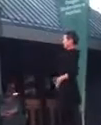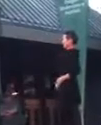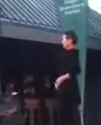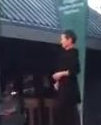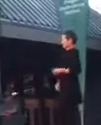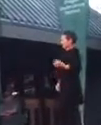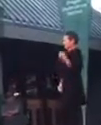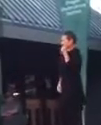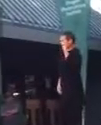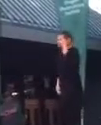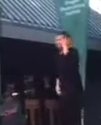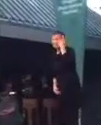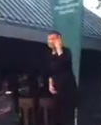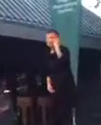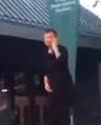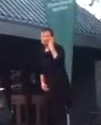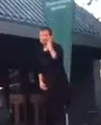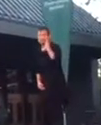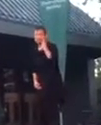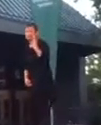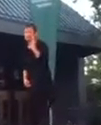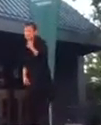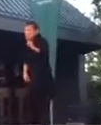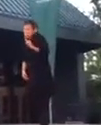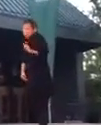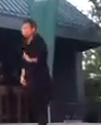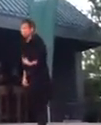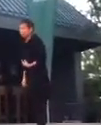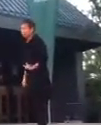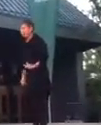And the boy looked at him. I didn't get that. What do you mean?